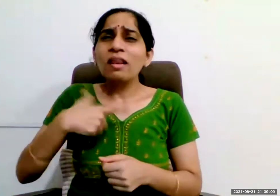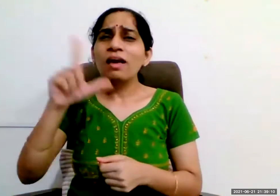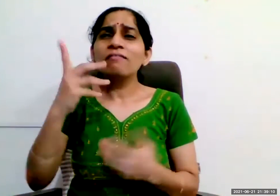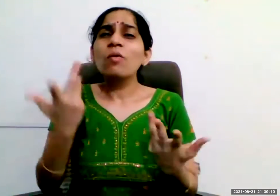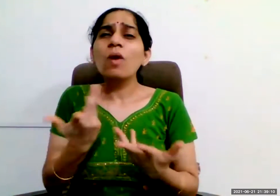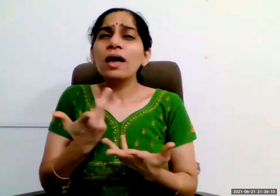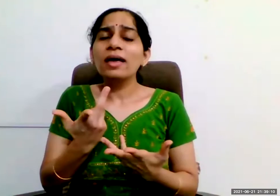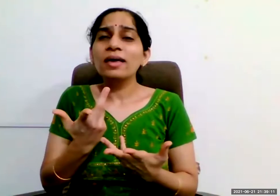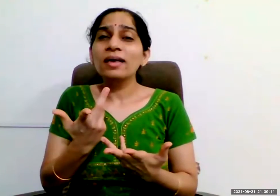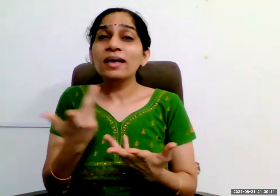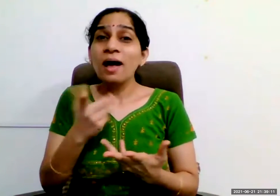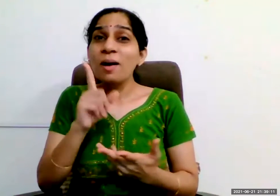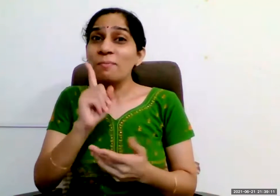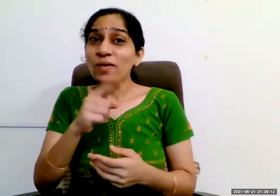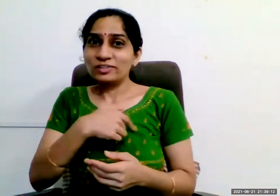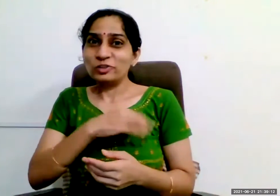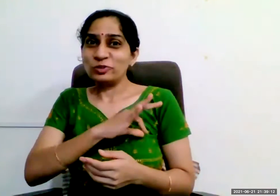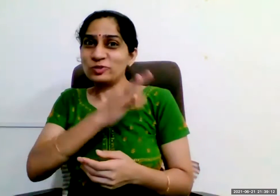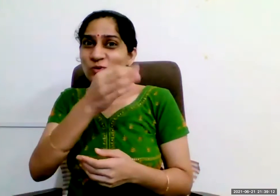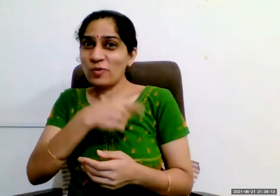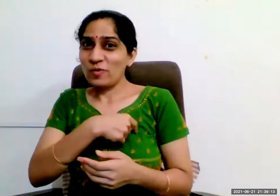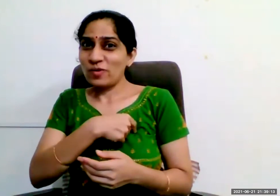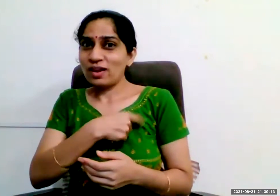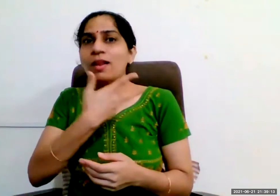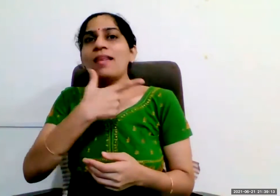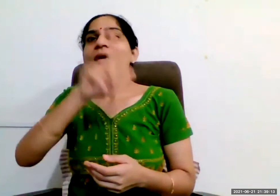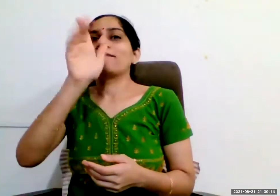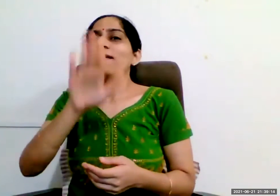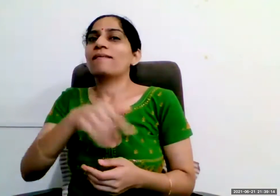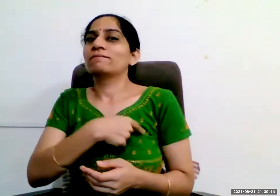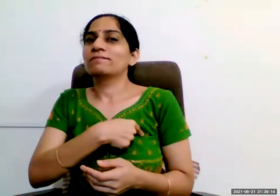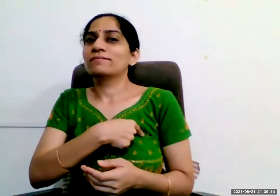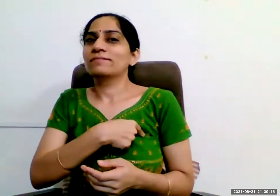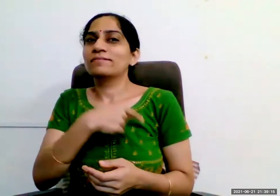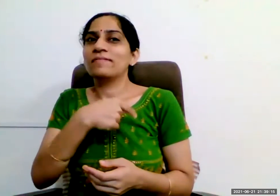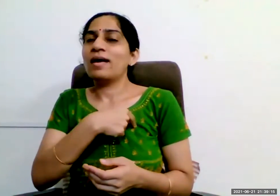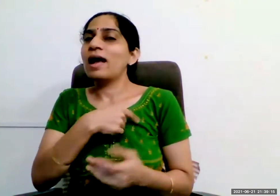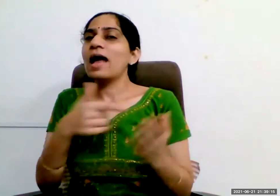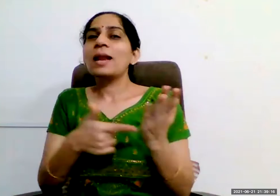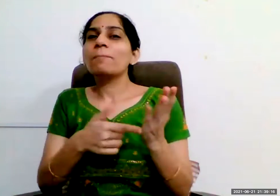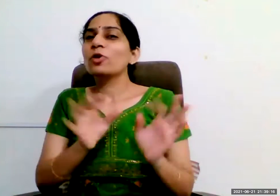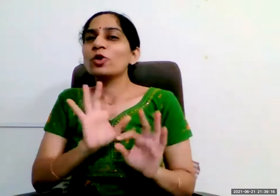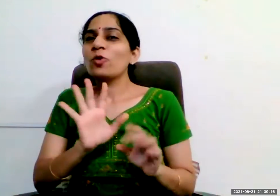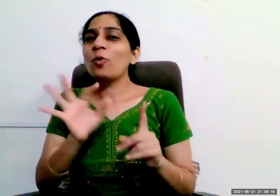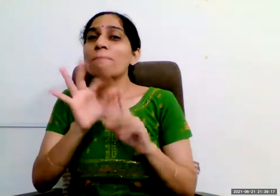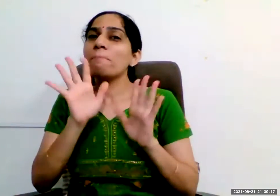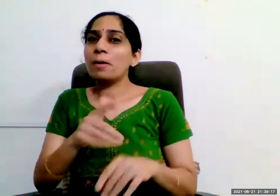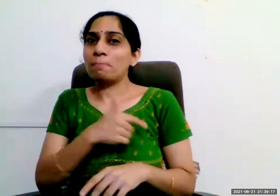read that the soul is eternal, soul is blissful, soul is full of knowledge. So it is because of